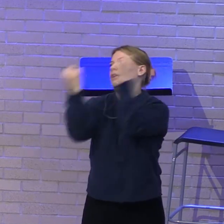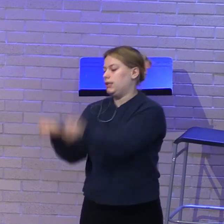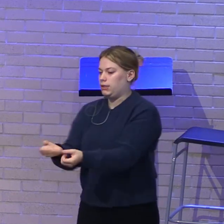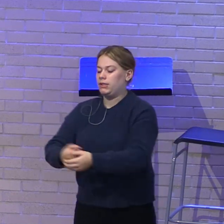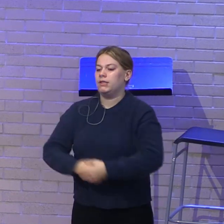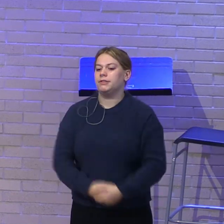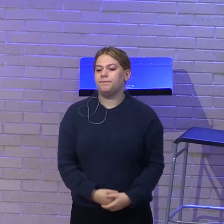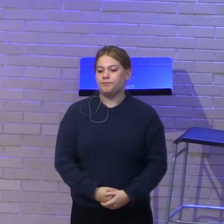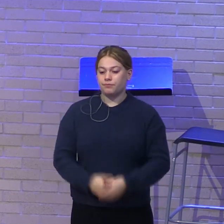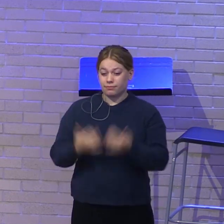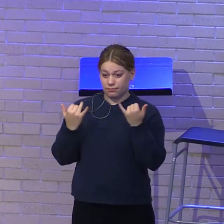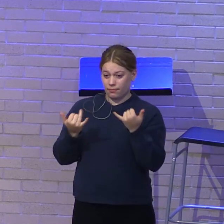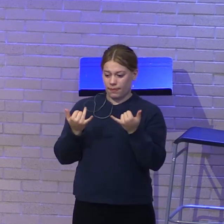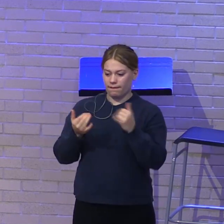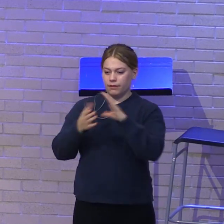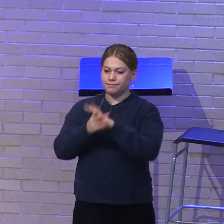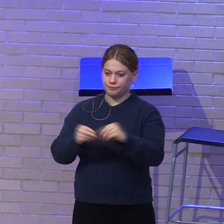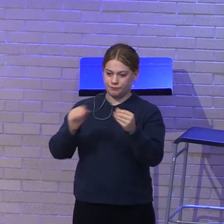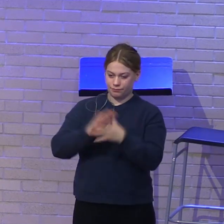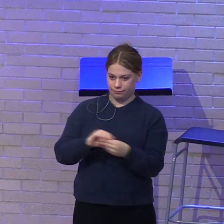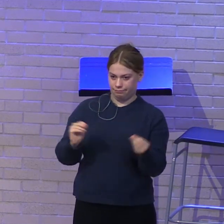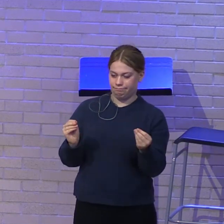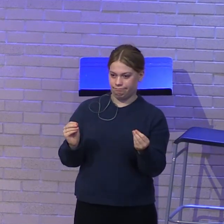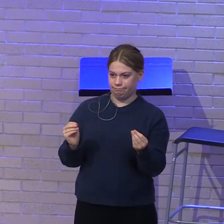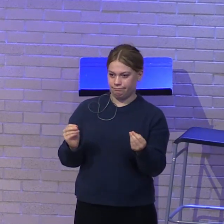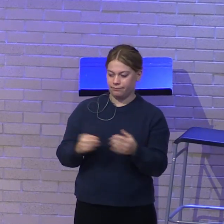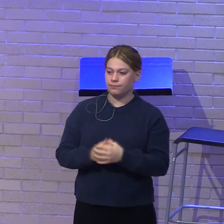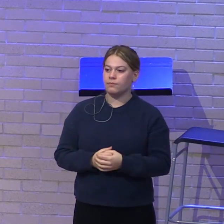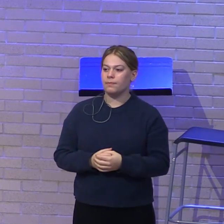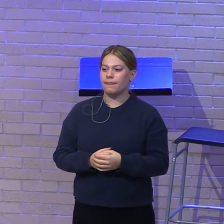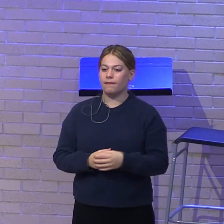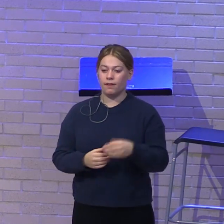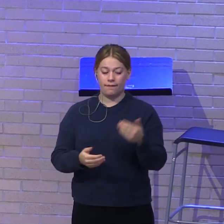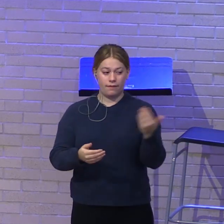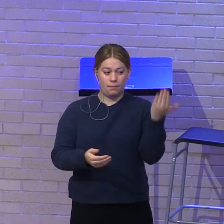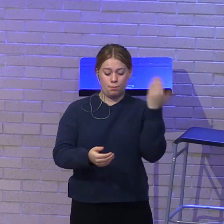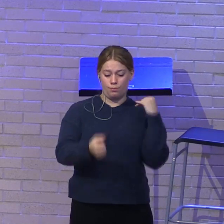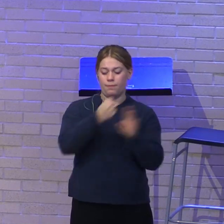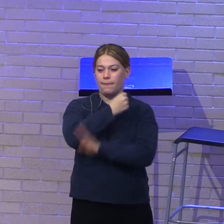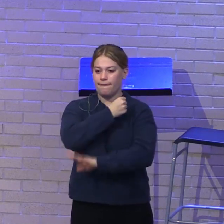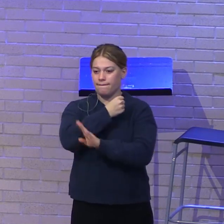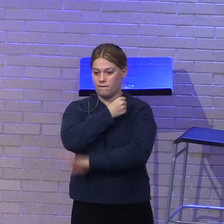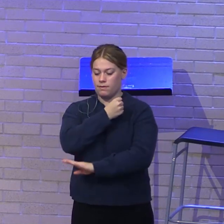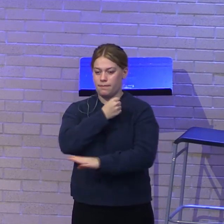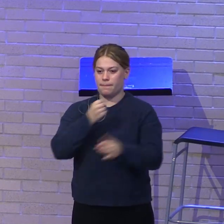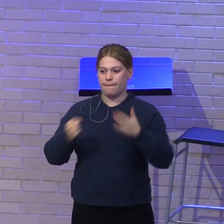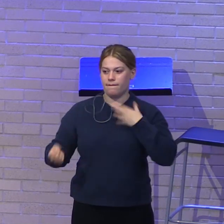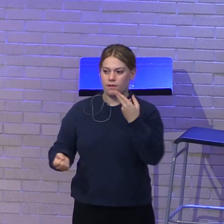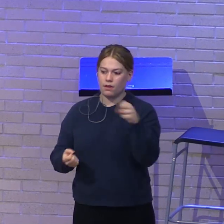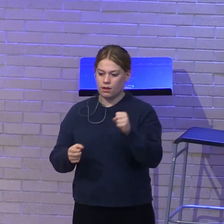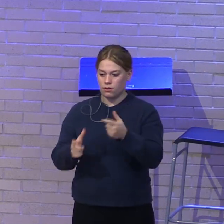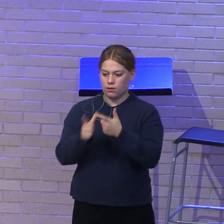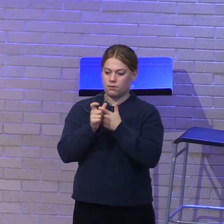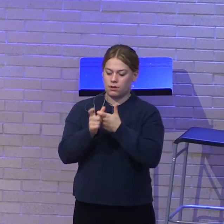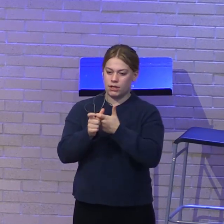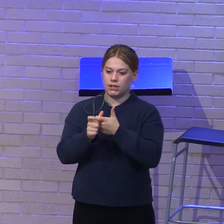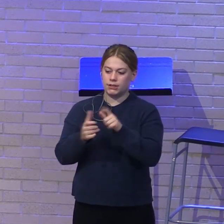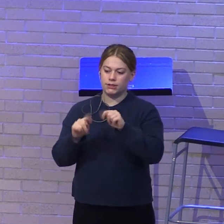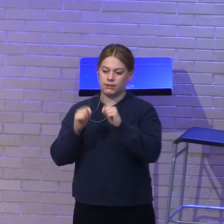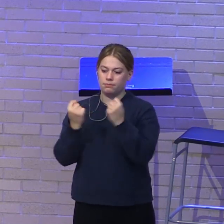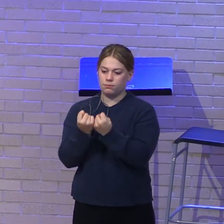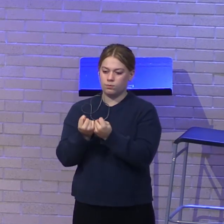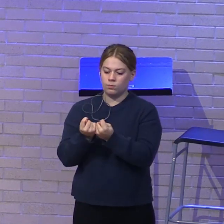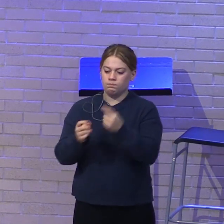of how this past fall I got to watch my high school running team win the biggest competition of their